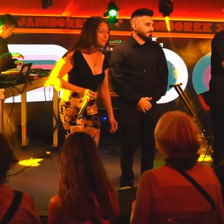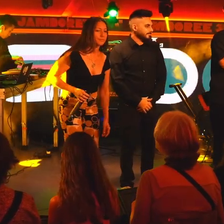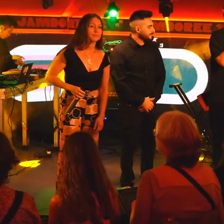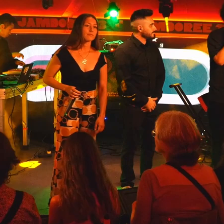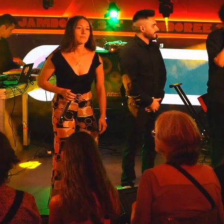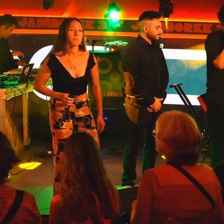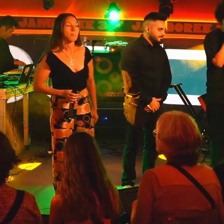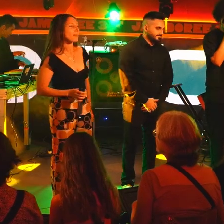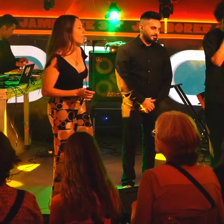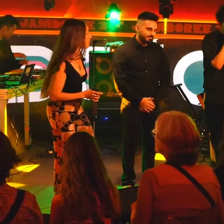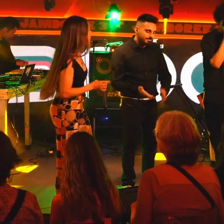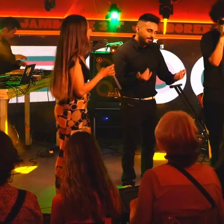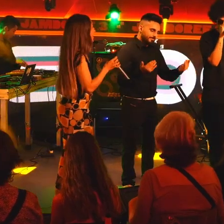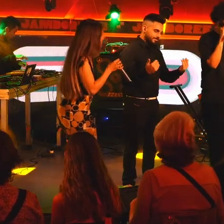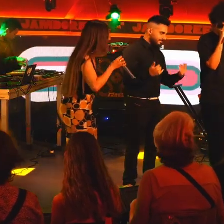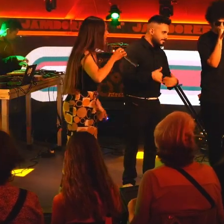yeah, yeah, yeah.